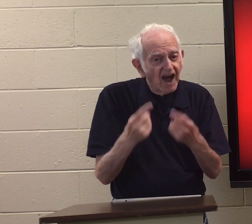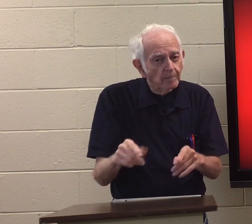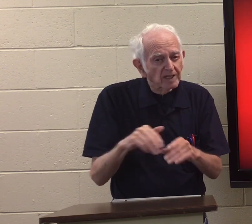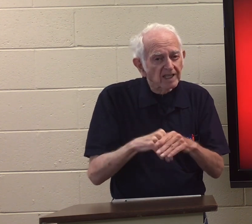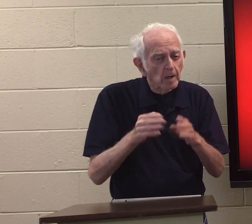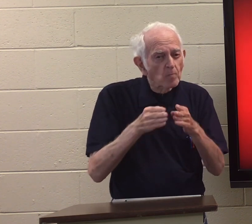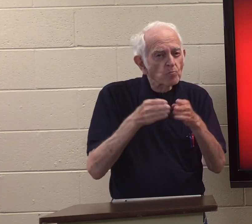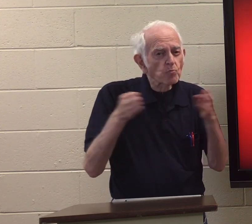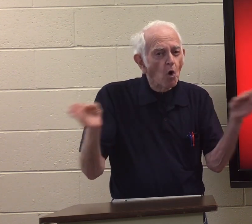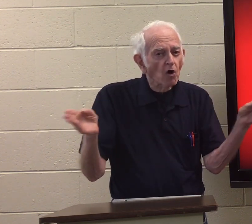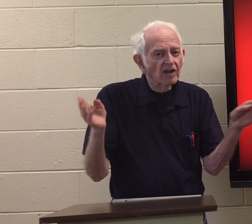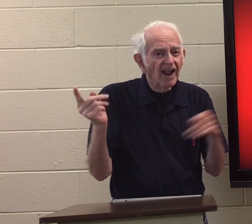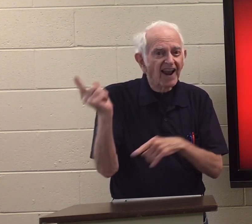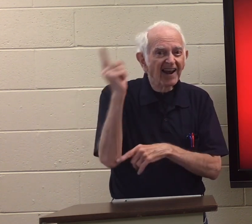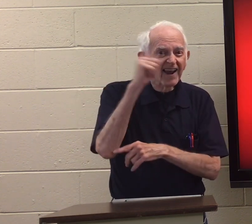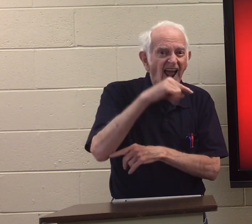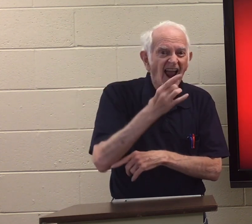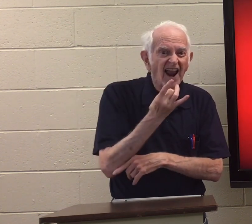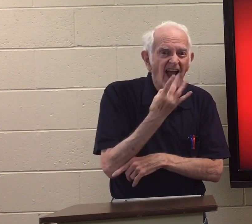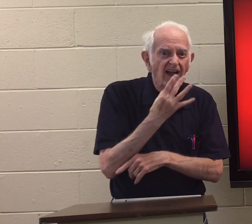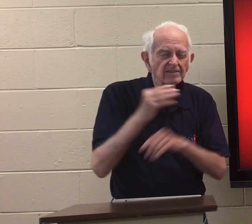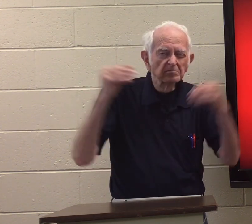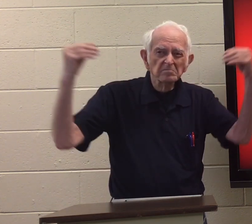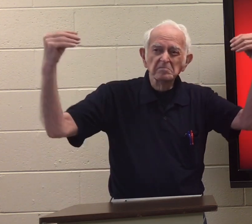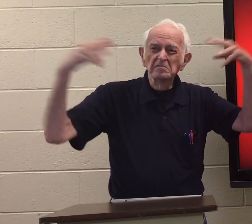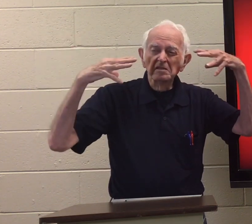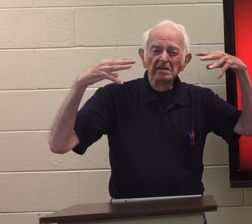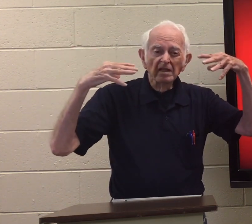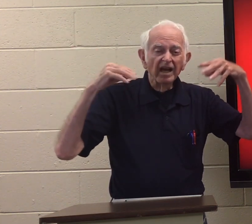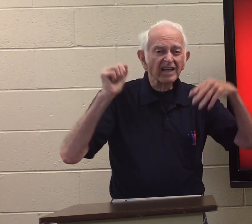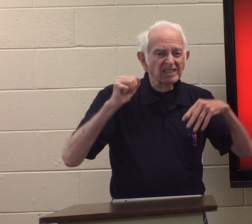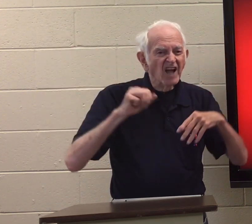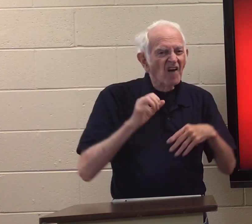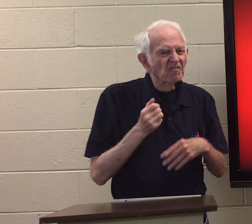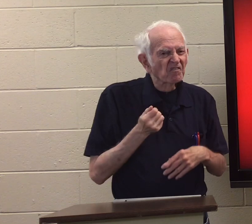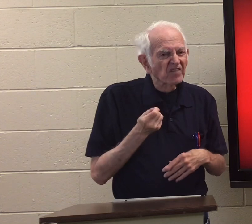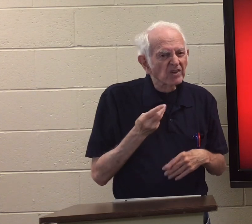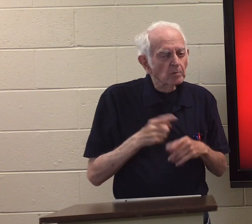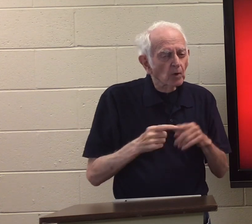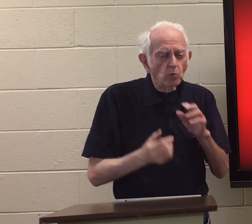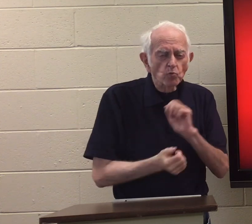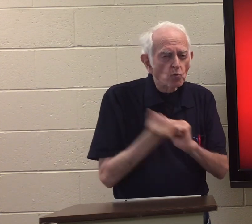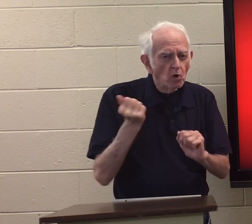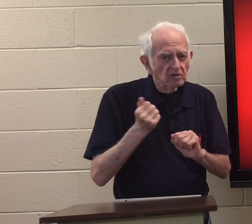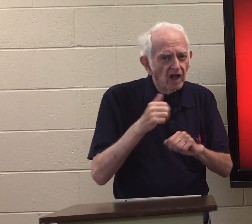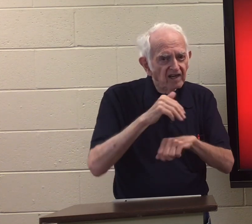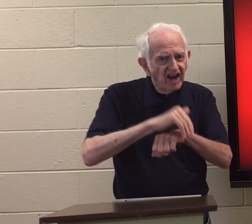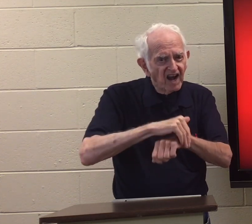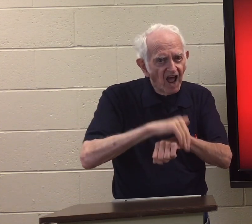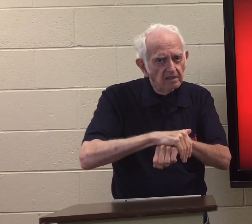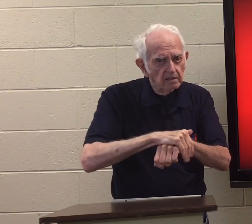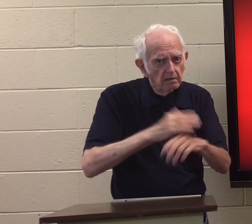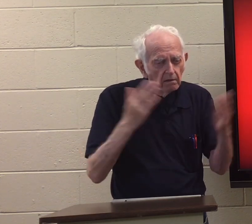Some crimes happen during broad daylight when the lights are shining. Yes, a few, but most are done at